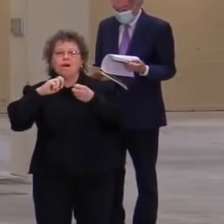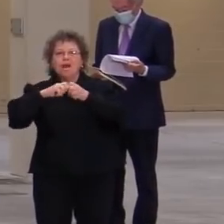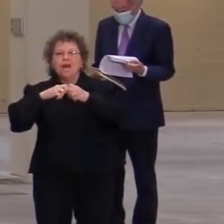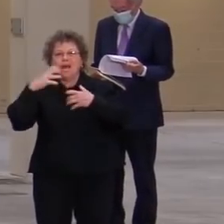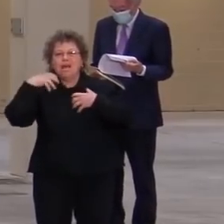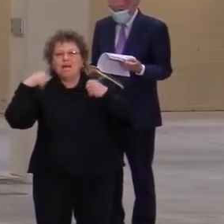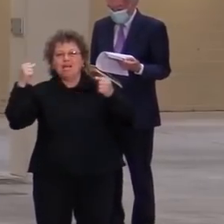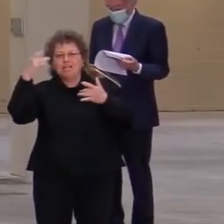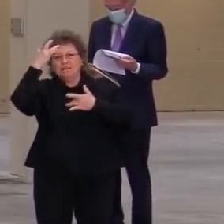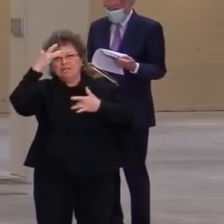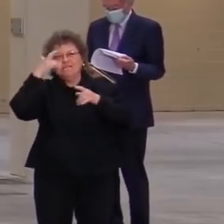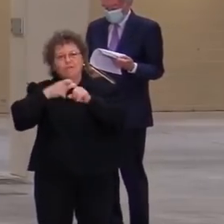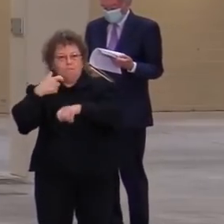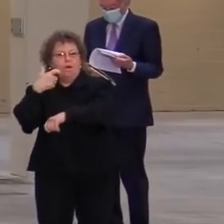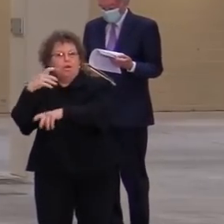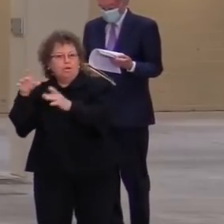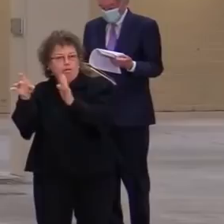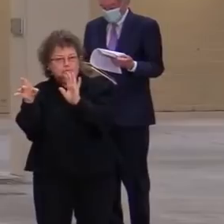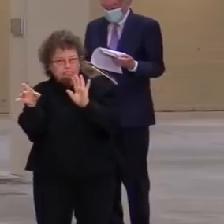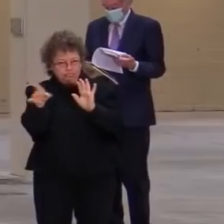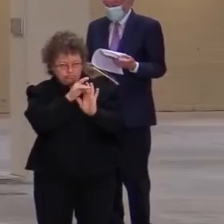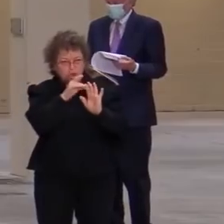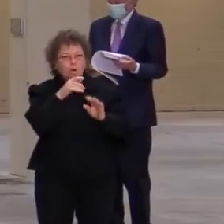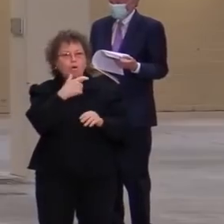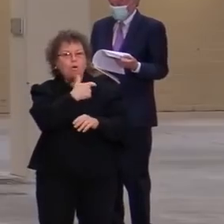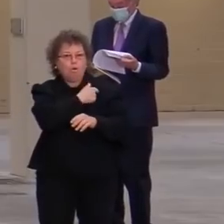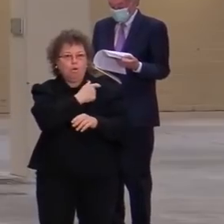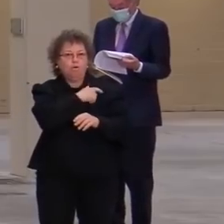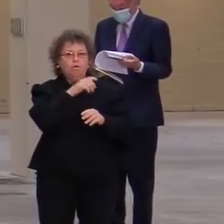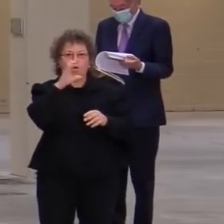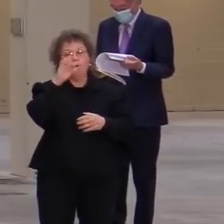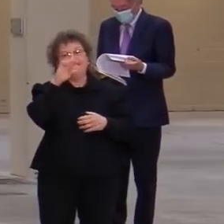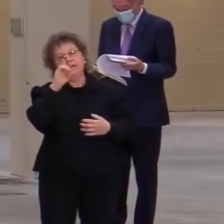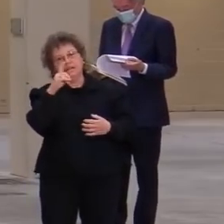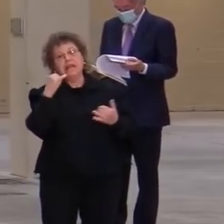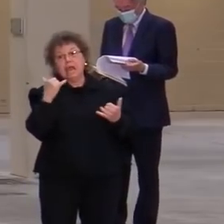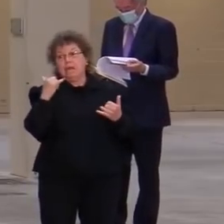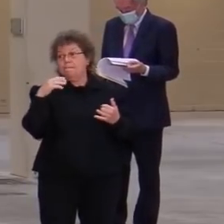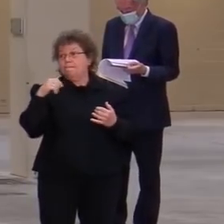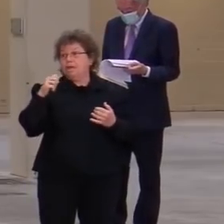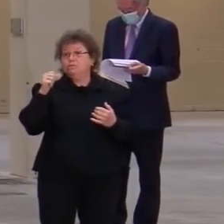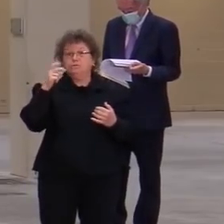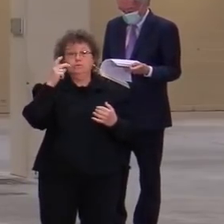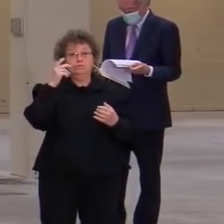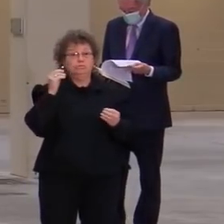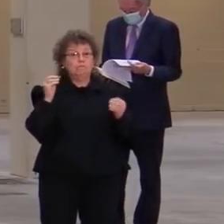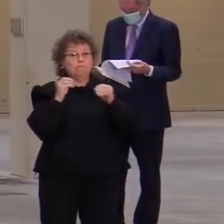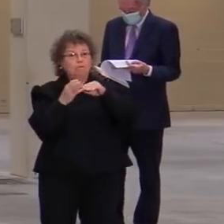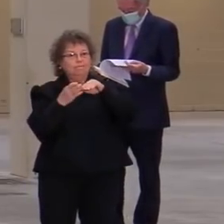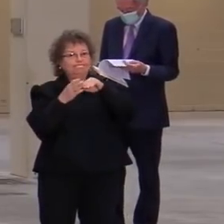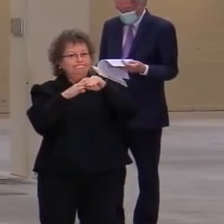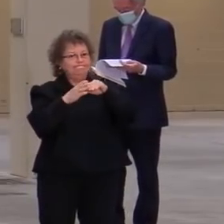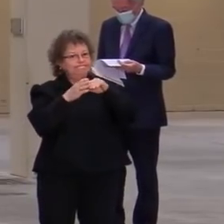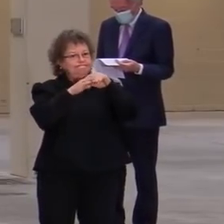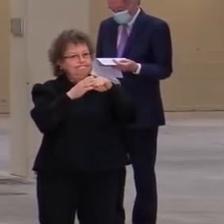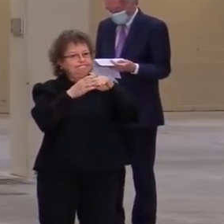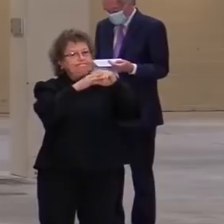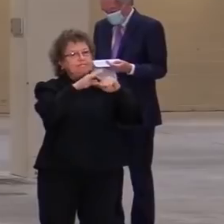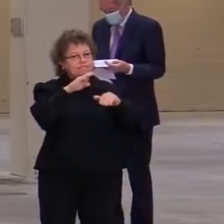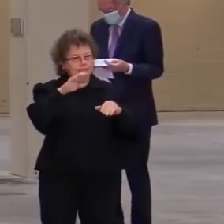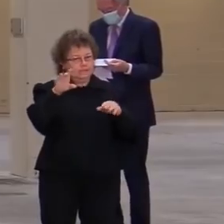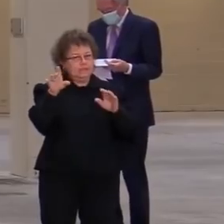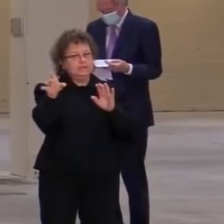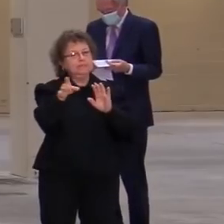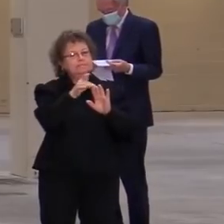COVID. But over the course of the last week, Massachusetts has seen more infections than in previous weeks, and the largest growth in